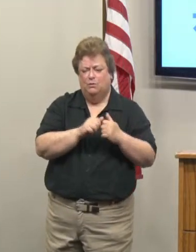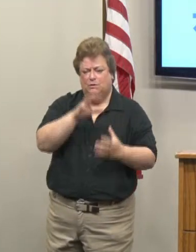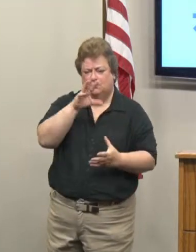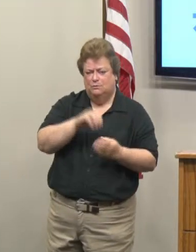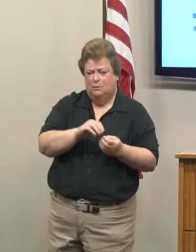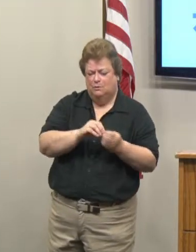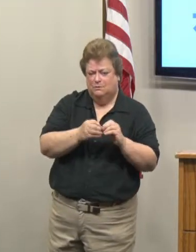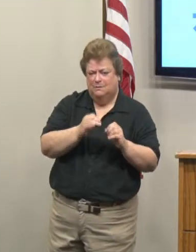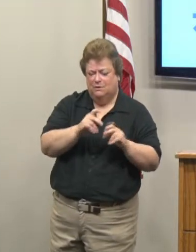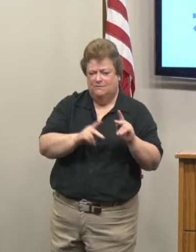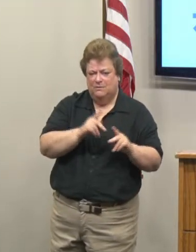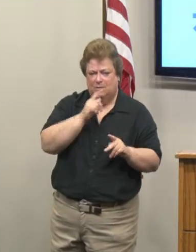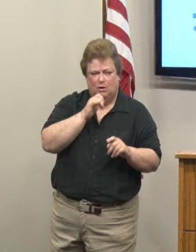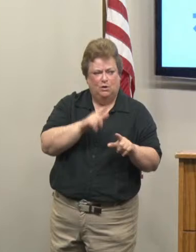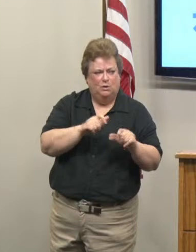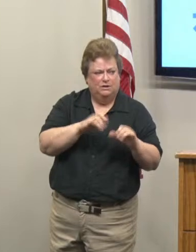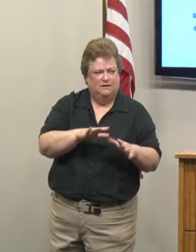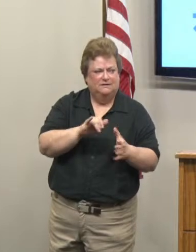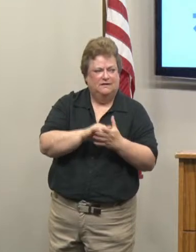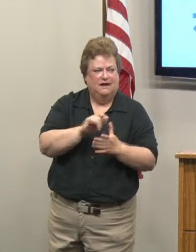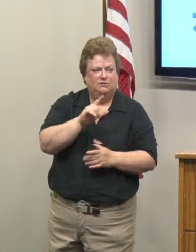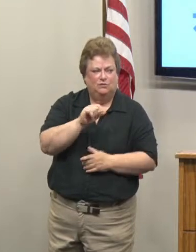individuals tested, which is